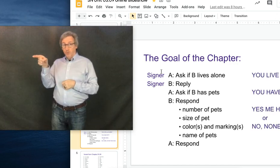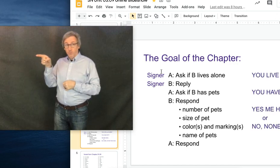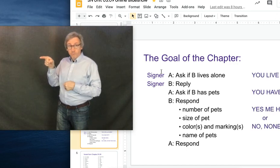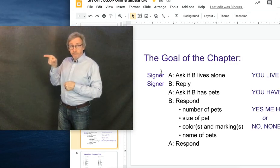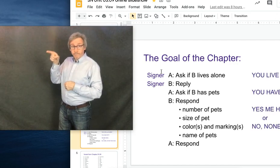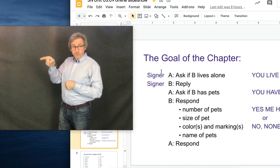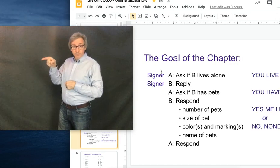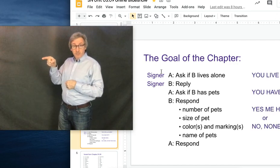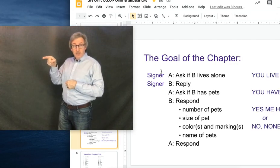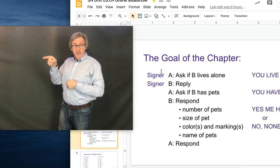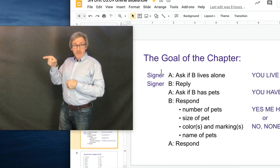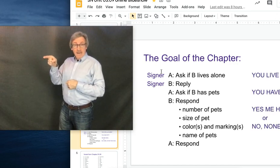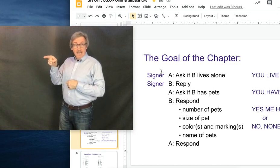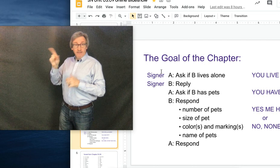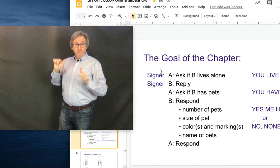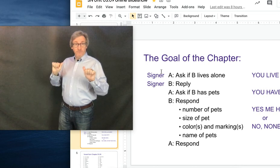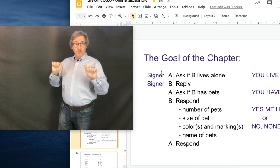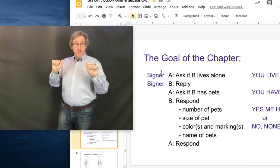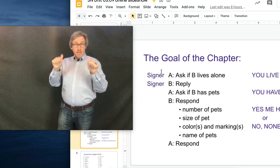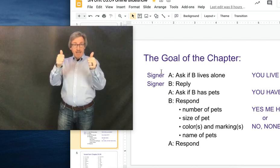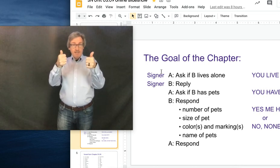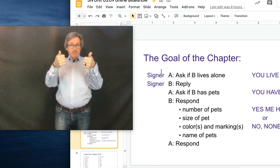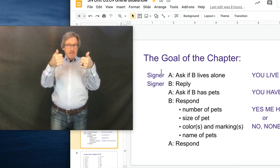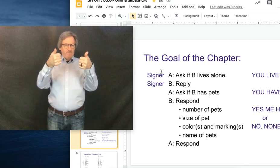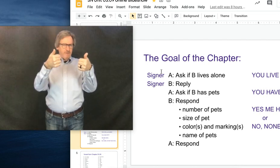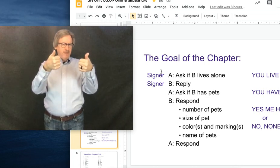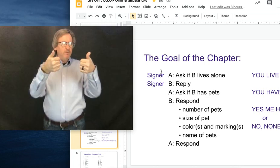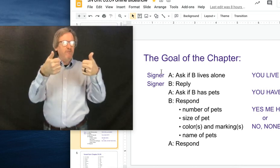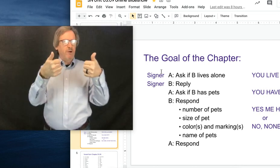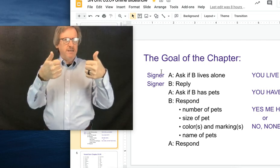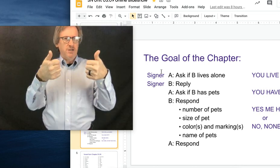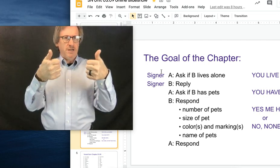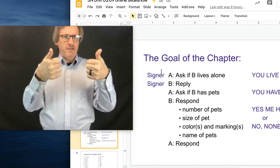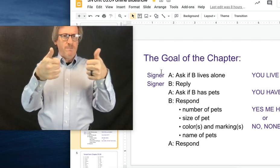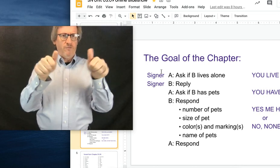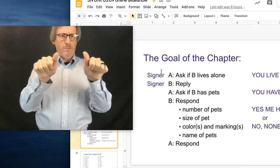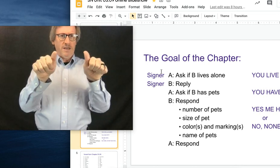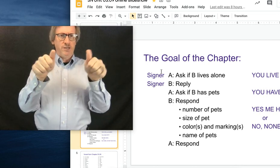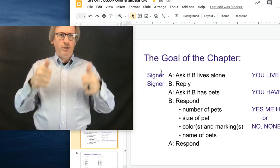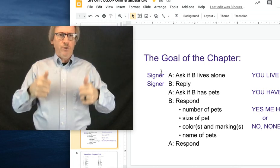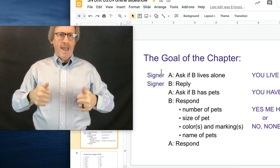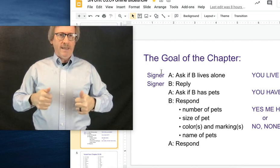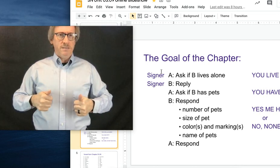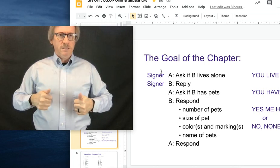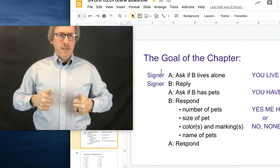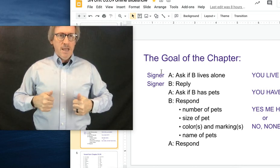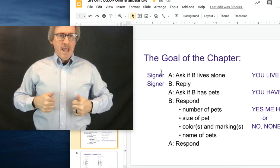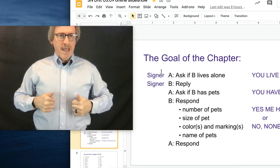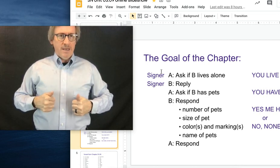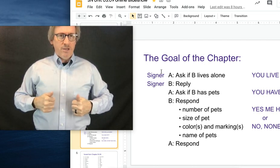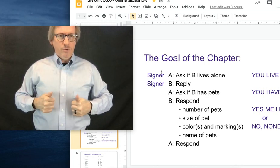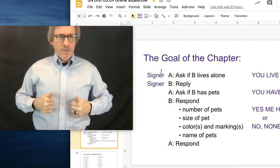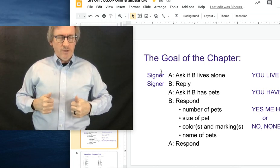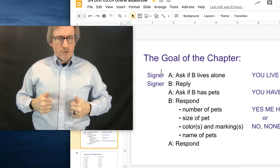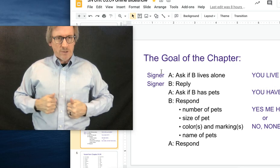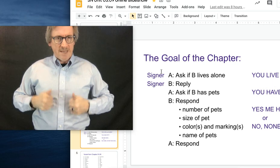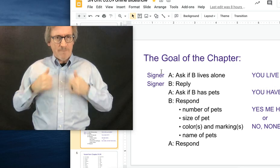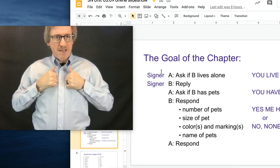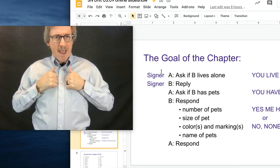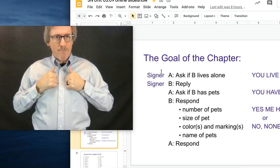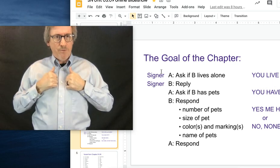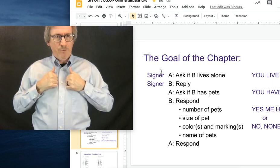we know you. Then live is, if I think we've already touched on this before, but it's two A's, and you can